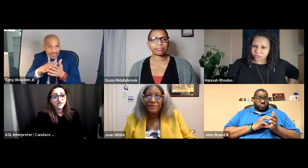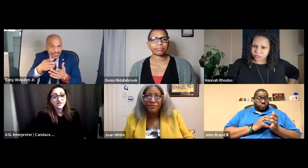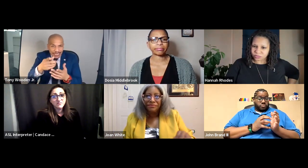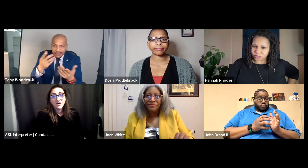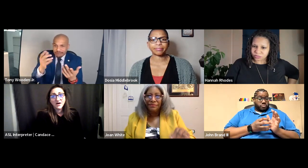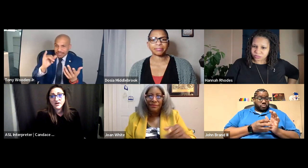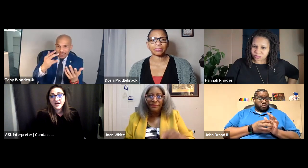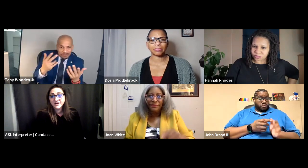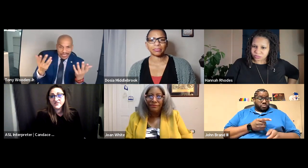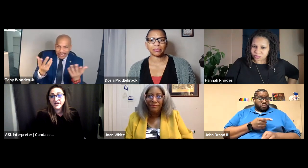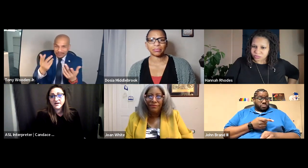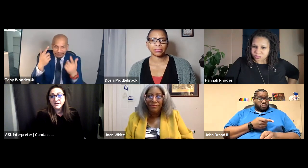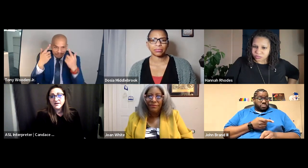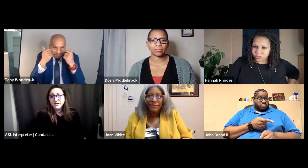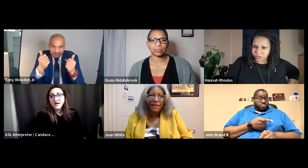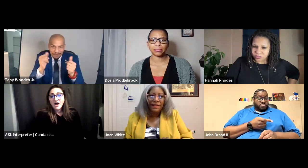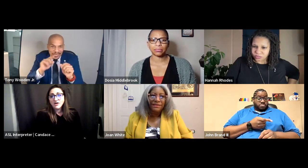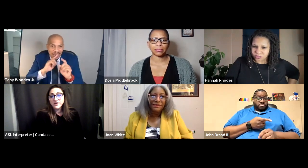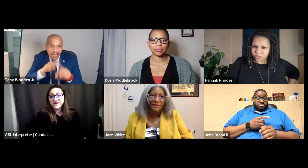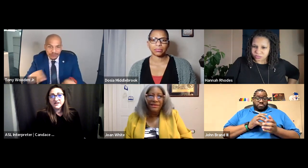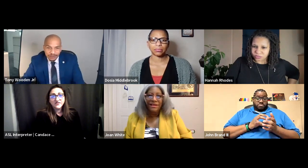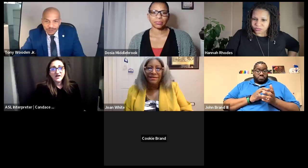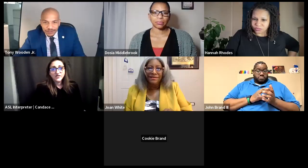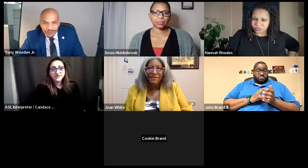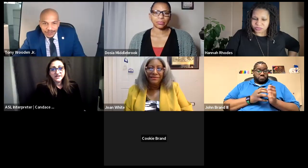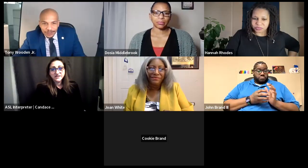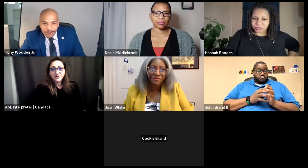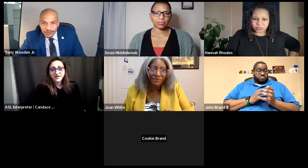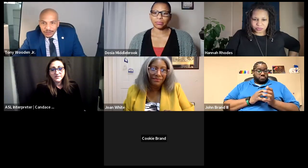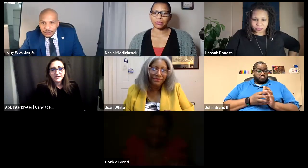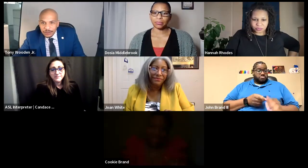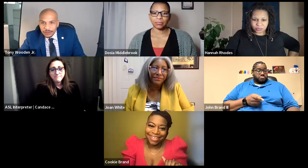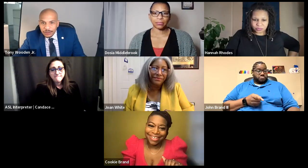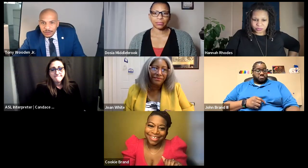there's some other kind of thing? How do we identify those things in our family?